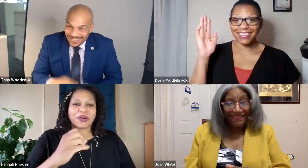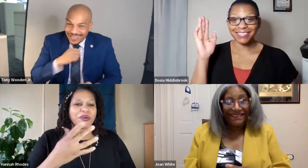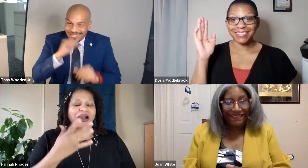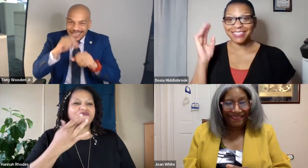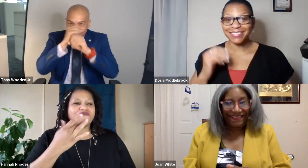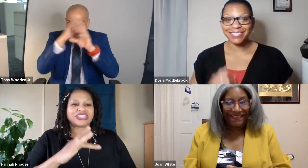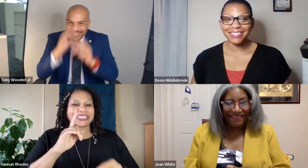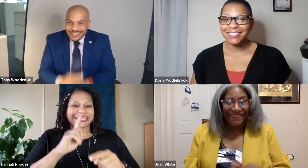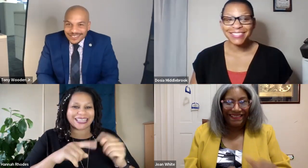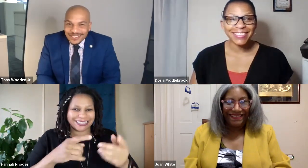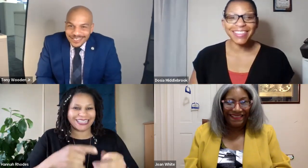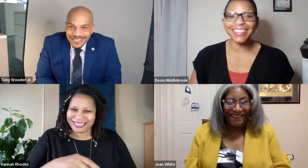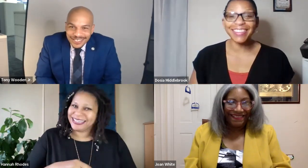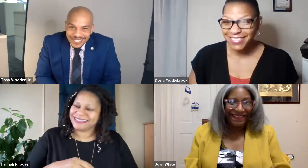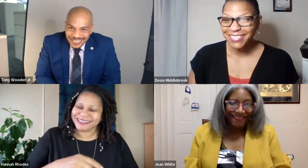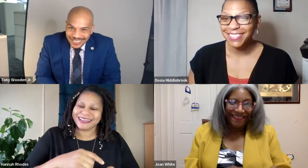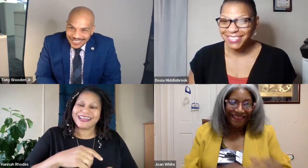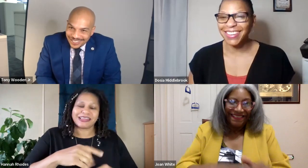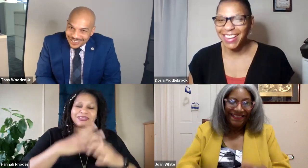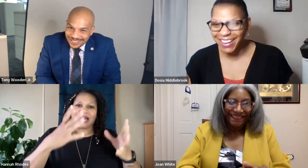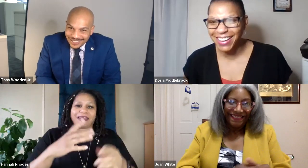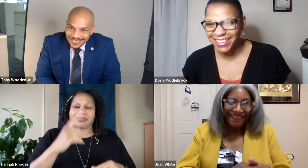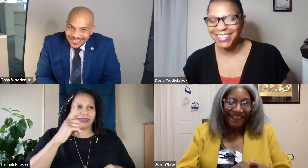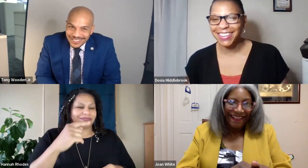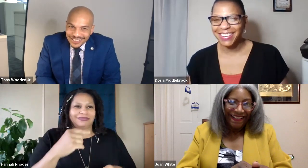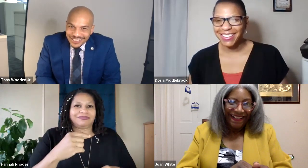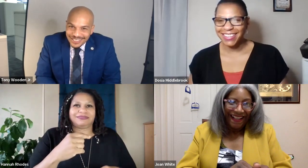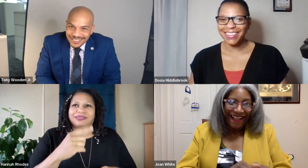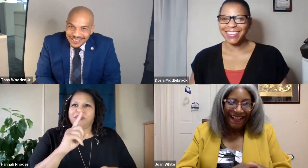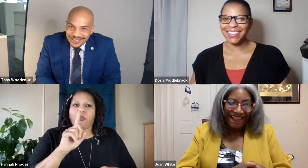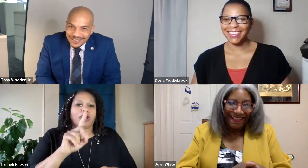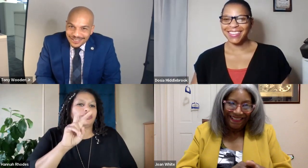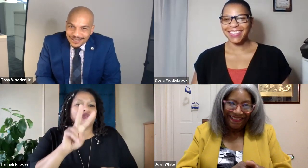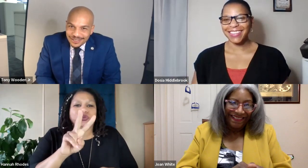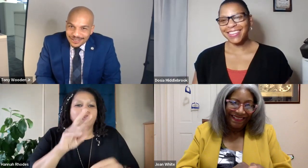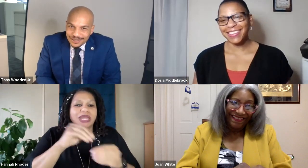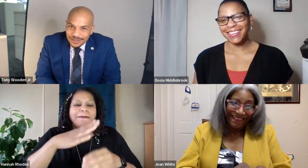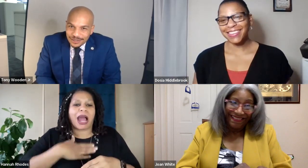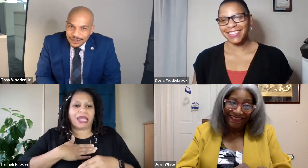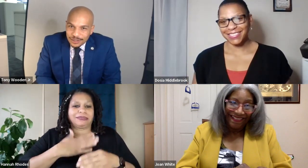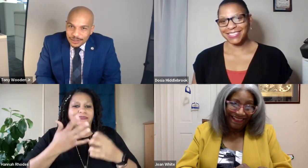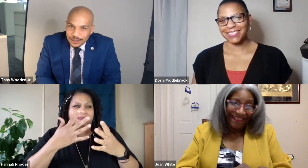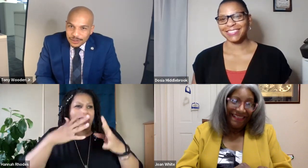there was so many of us. Yeah, I have that same experience too, Dosia, same.